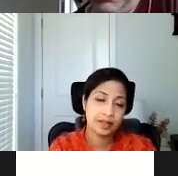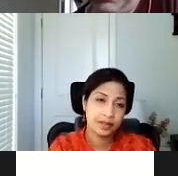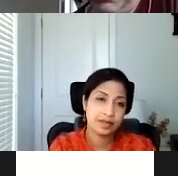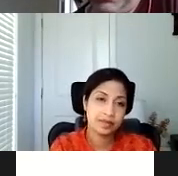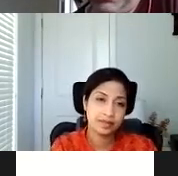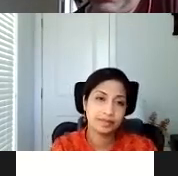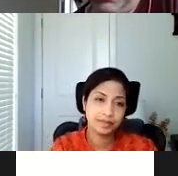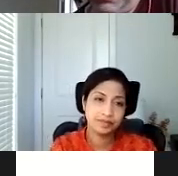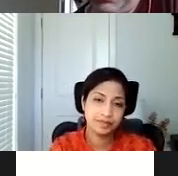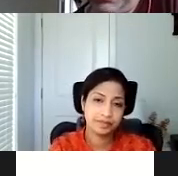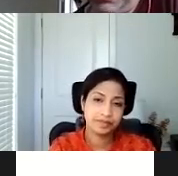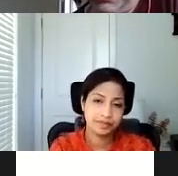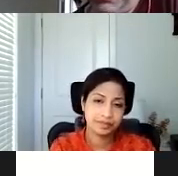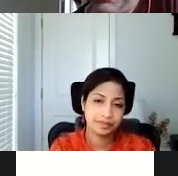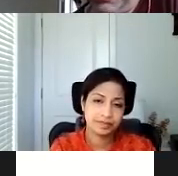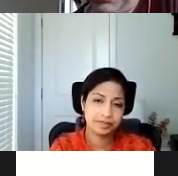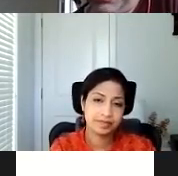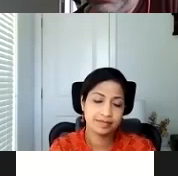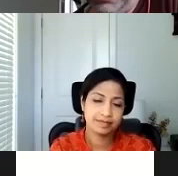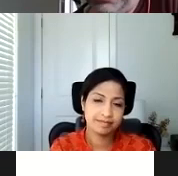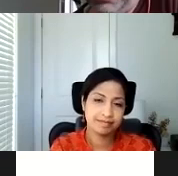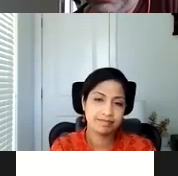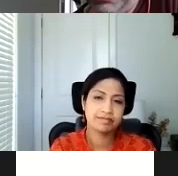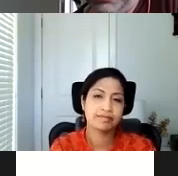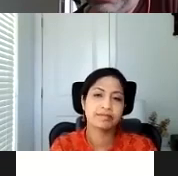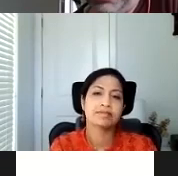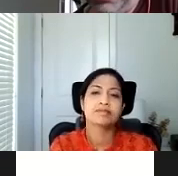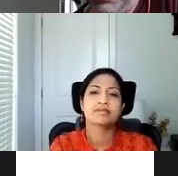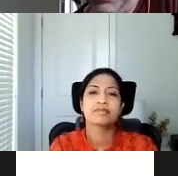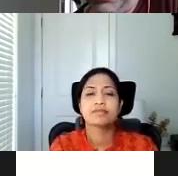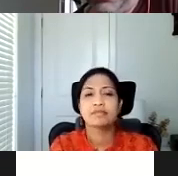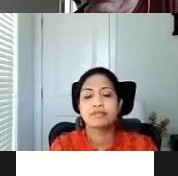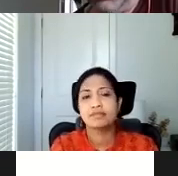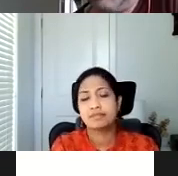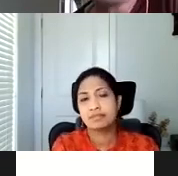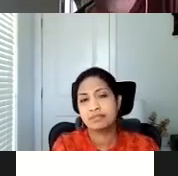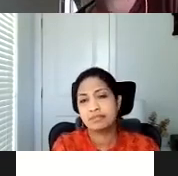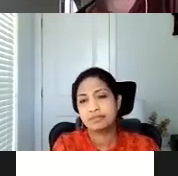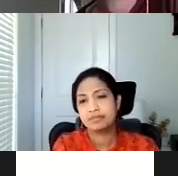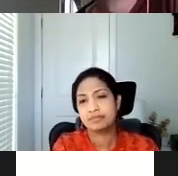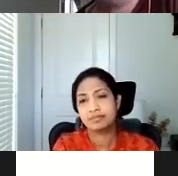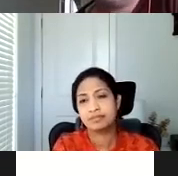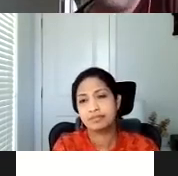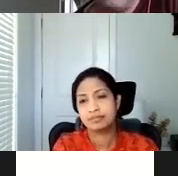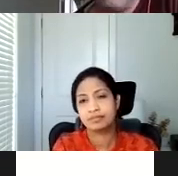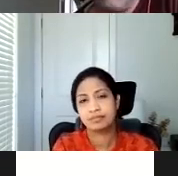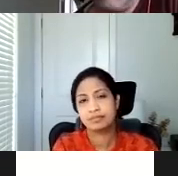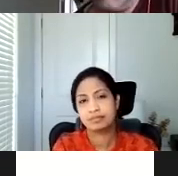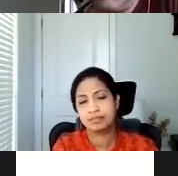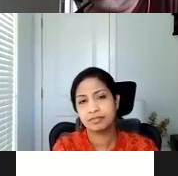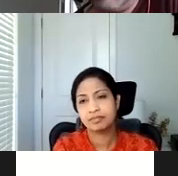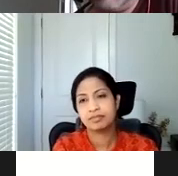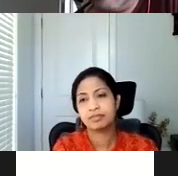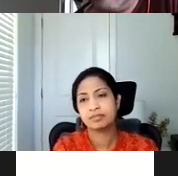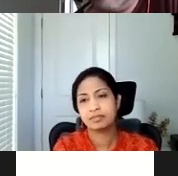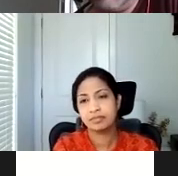be eligible for schooling. Still, you still have to work through layers of discrimination to get the disabled children within these village reading